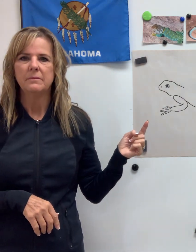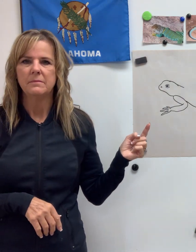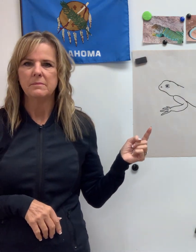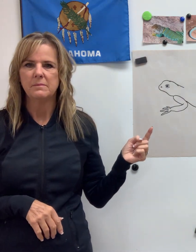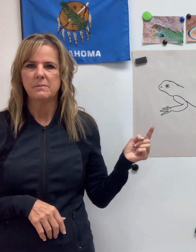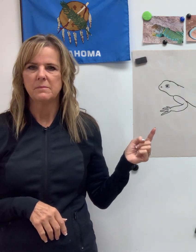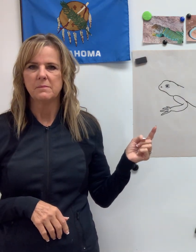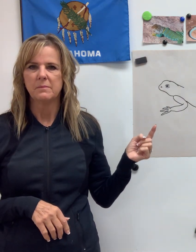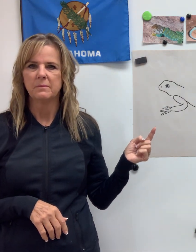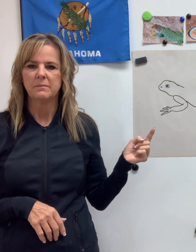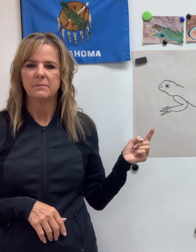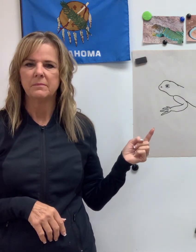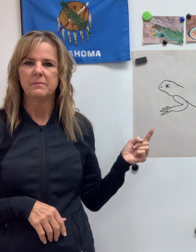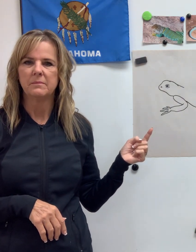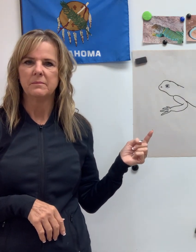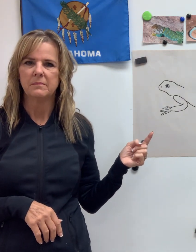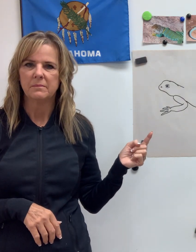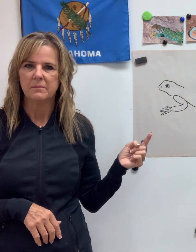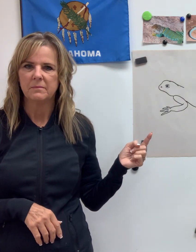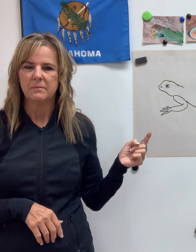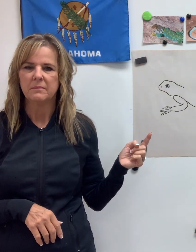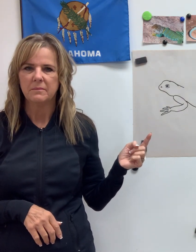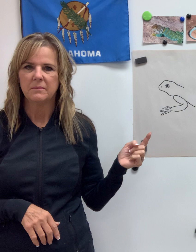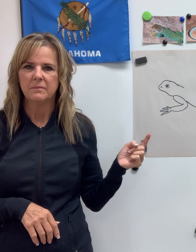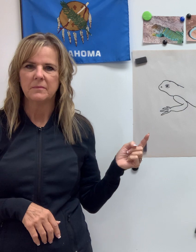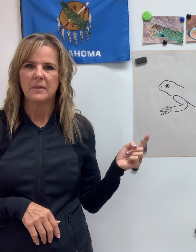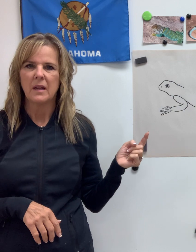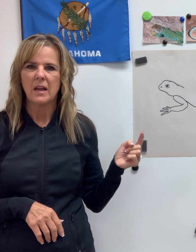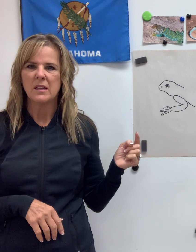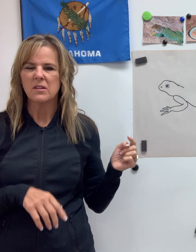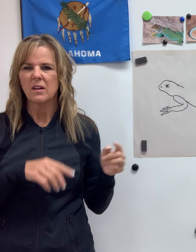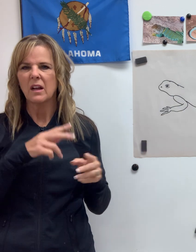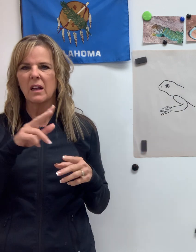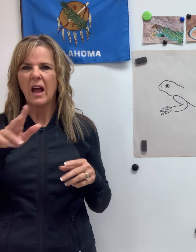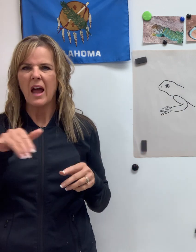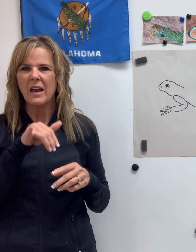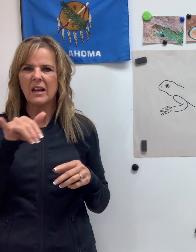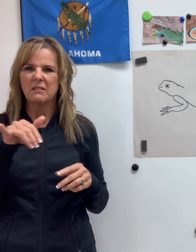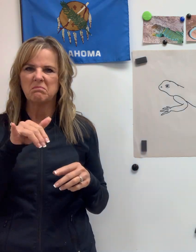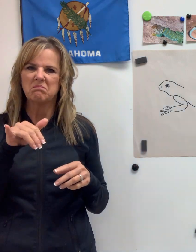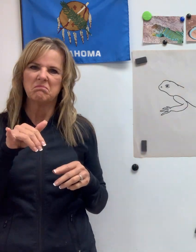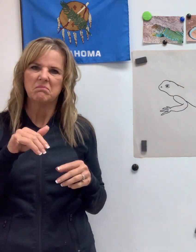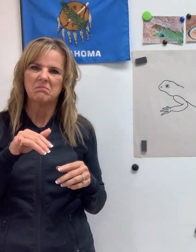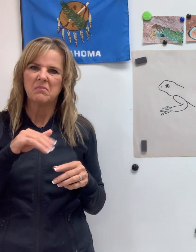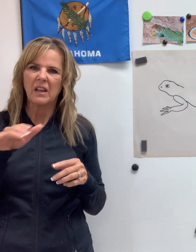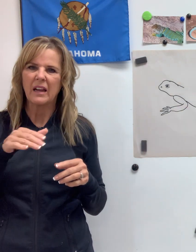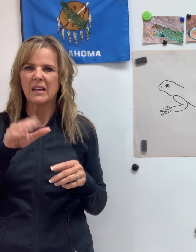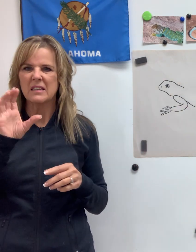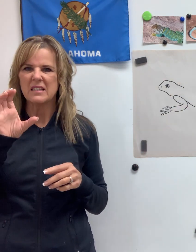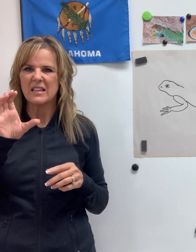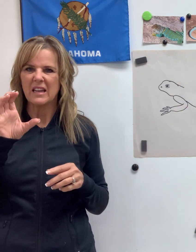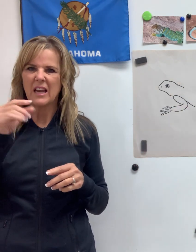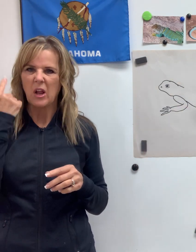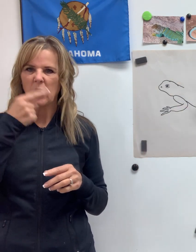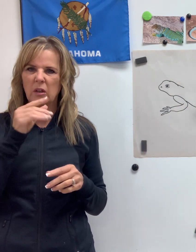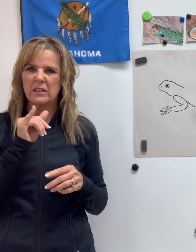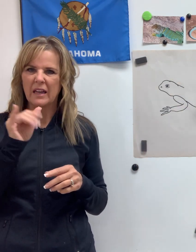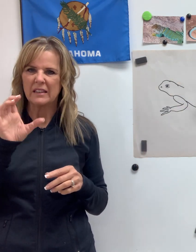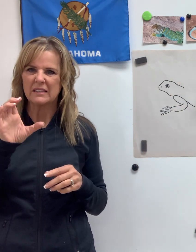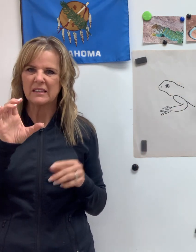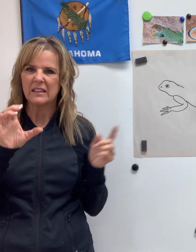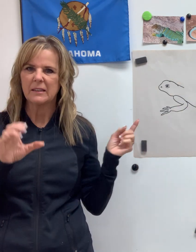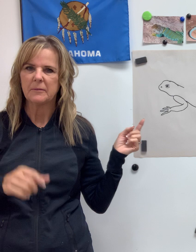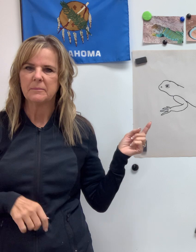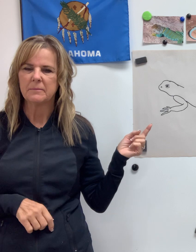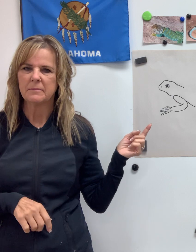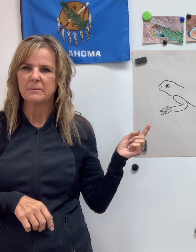ways. I'm gonna make almost like a smushed C that kind of comes back. This line right here is sort of a smushed C. So I'm gonna look at